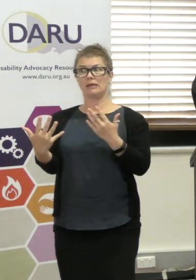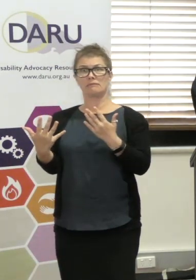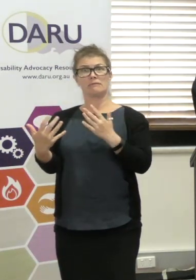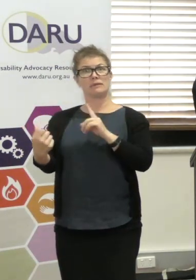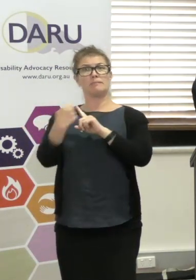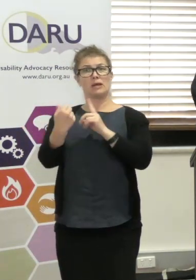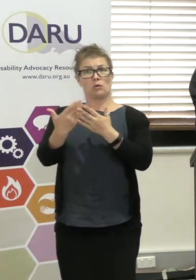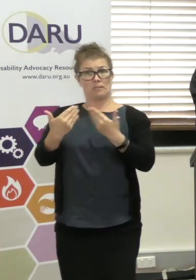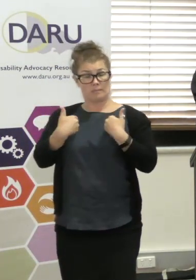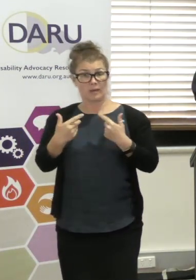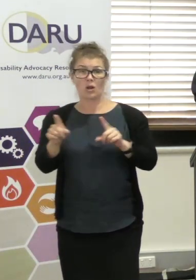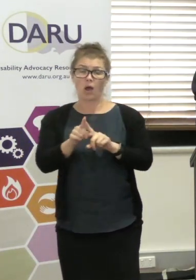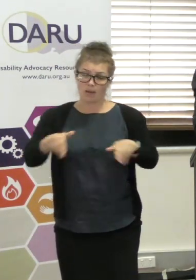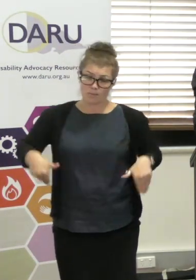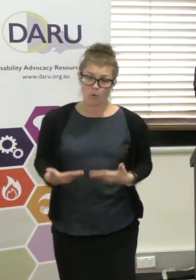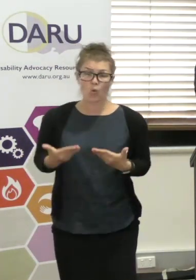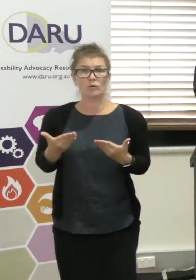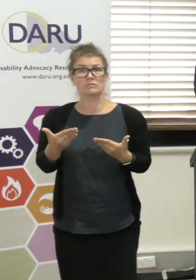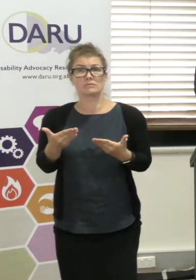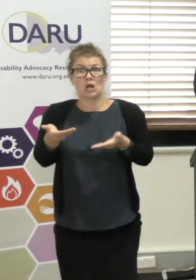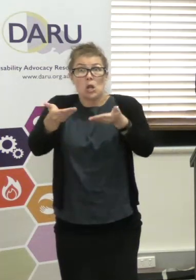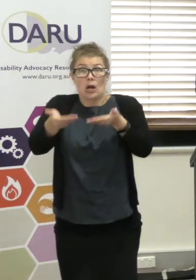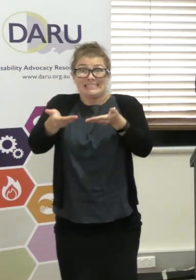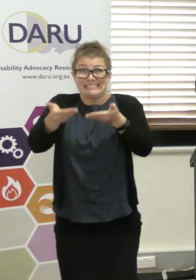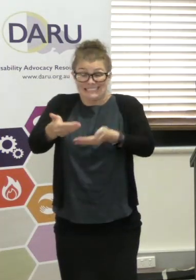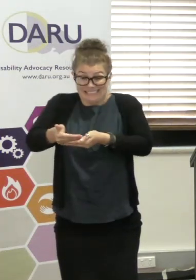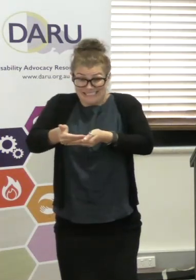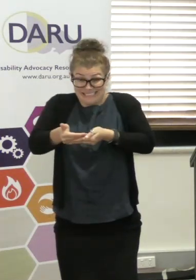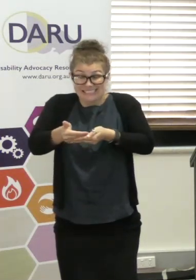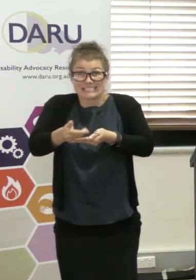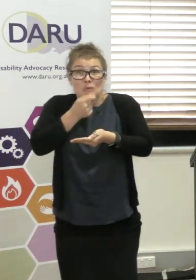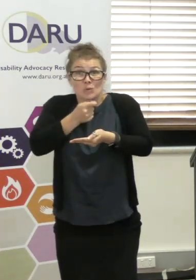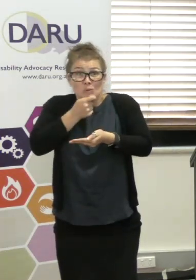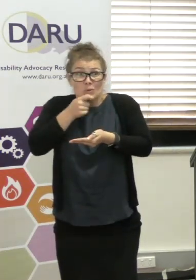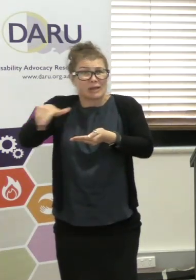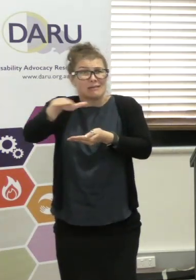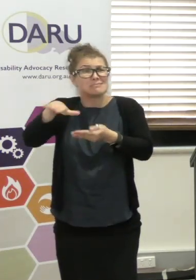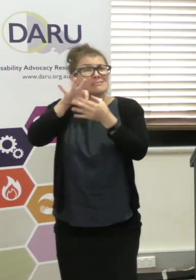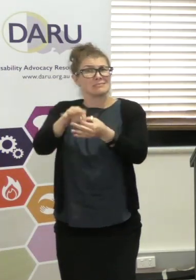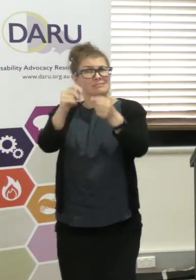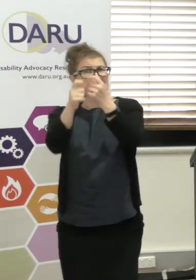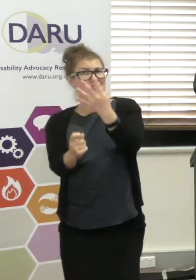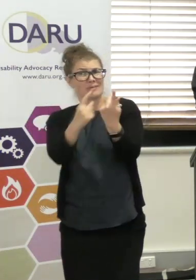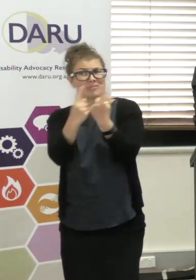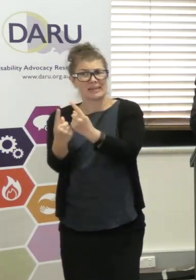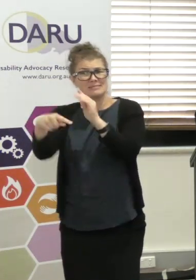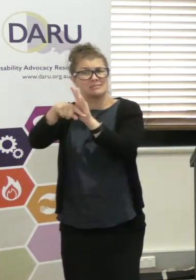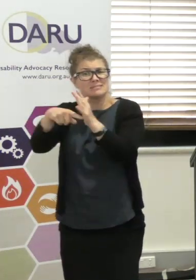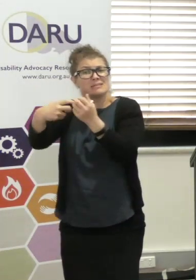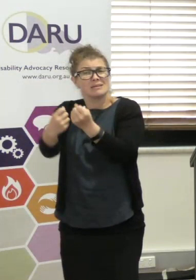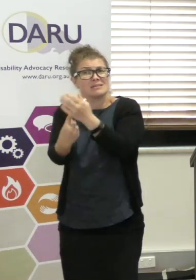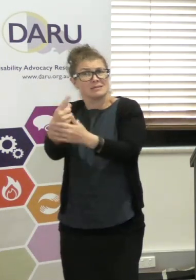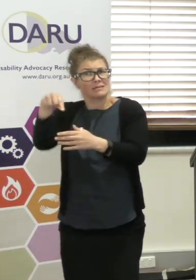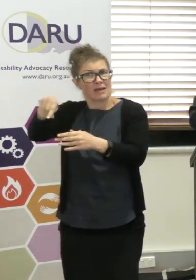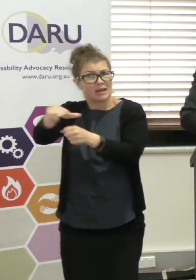like low birth weight and all those kind of things are related to living in that area. So then what happens is you then couple